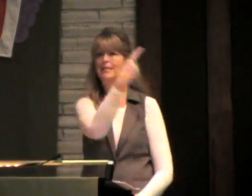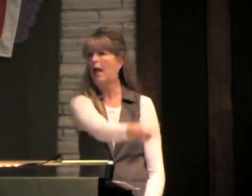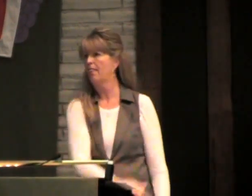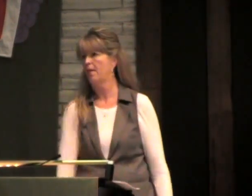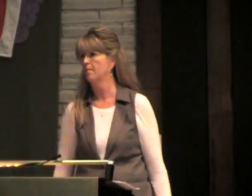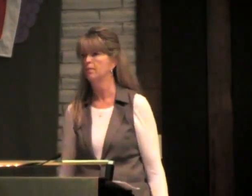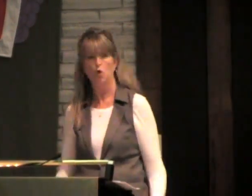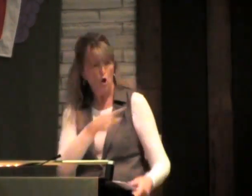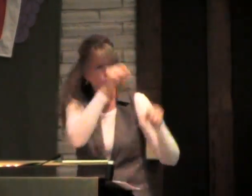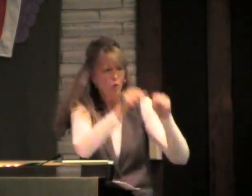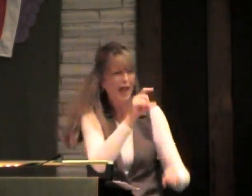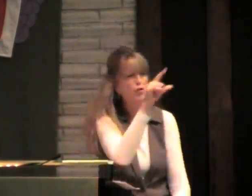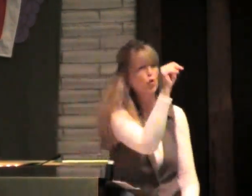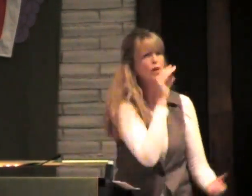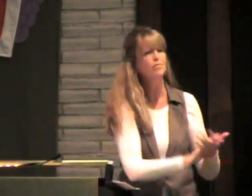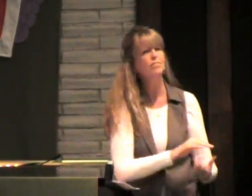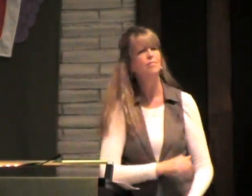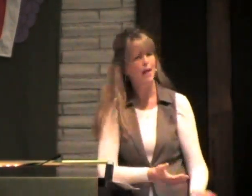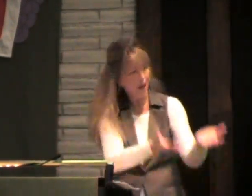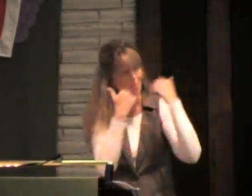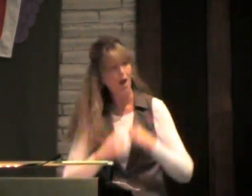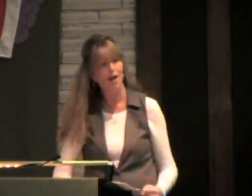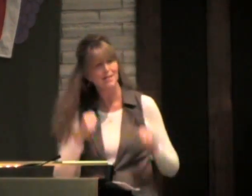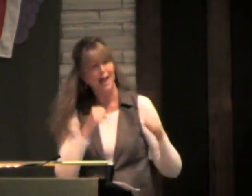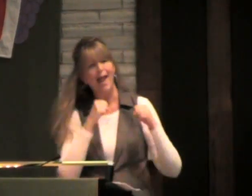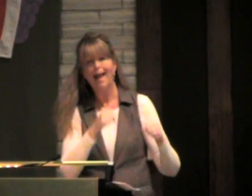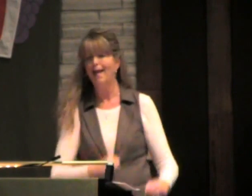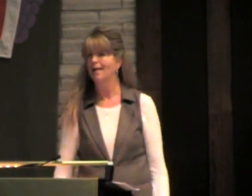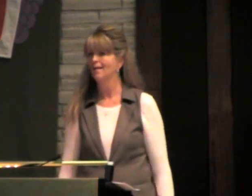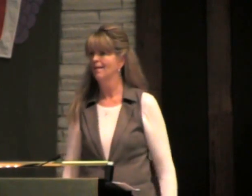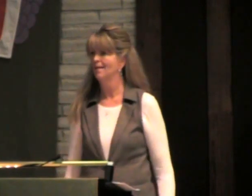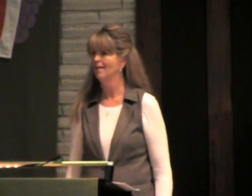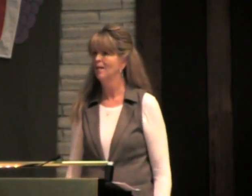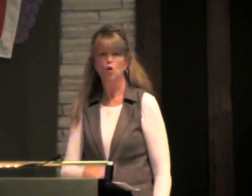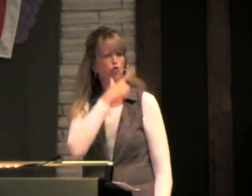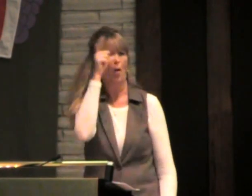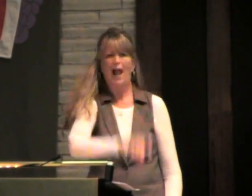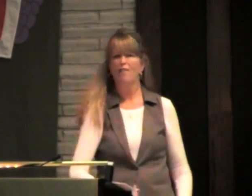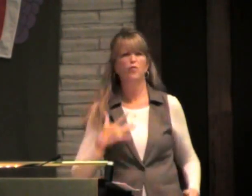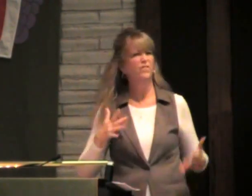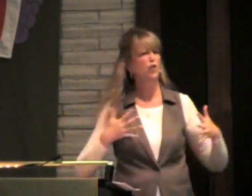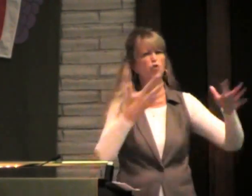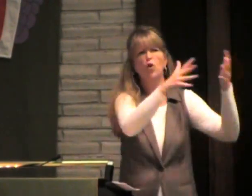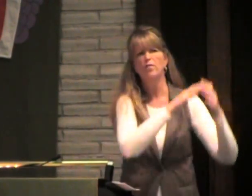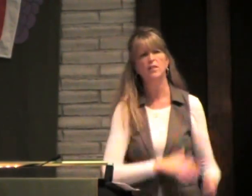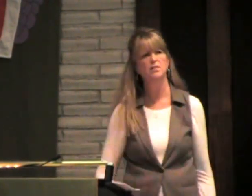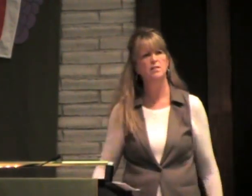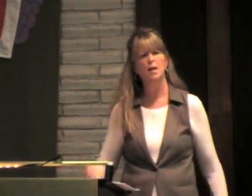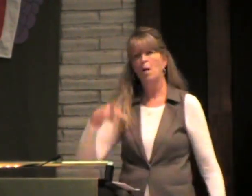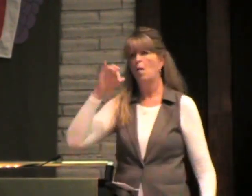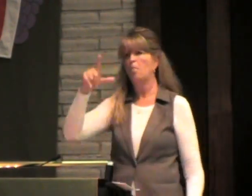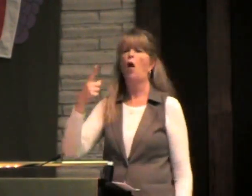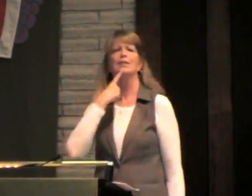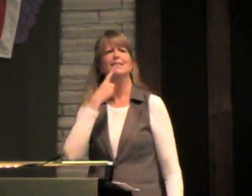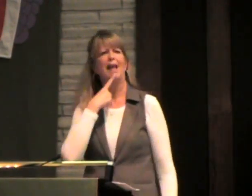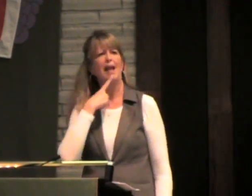about the chemical imbalance? If you just tell them, "You can do it, come on, yeah, just, you don't have to feel anxious, you don't have to be